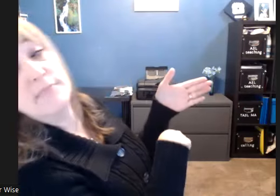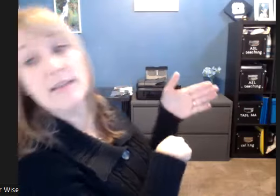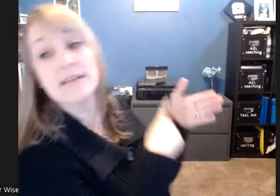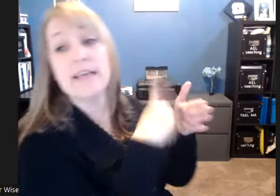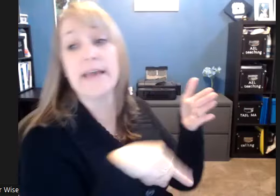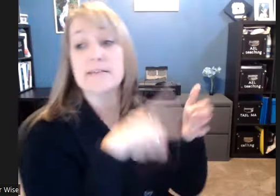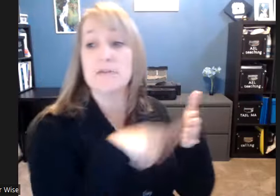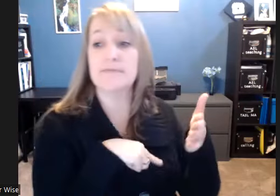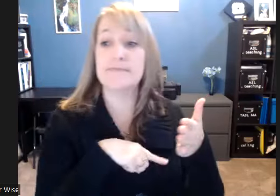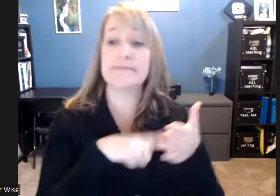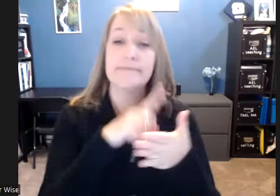And that's cancel.